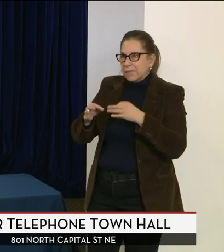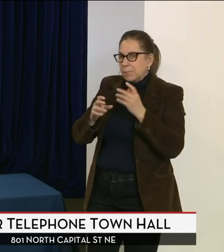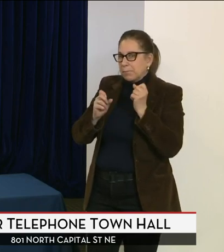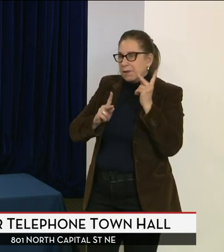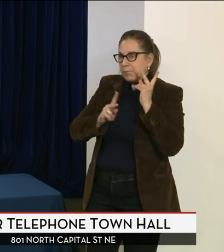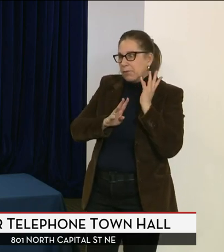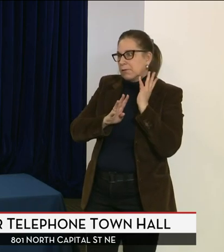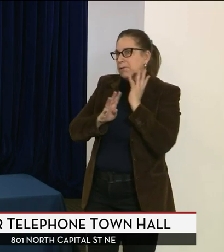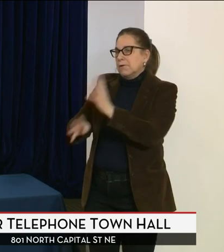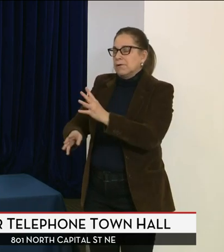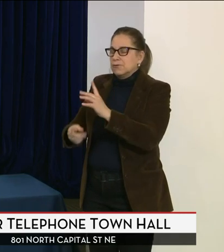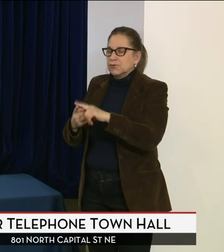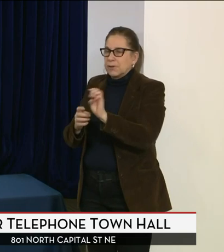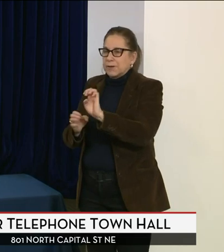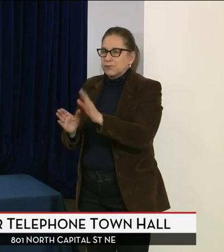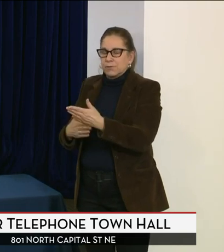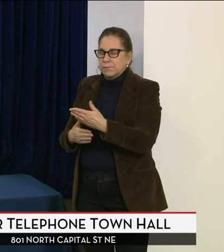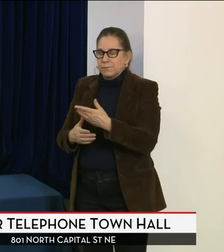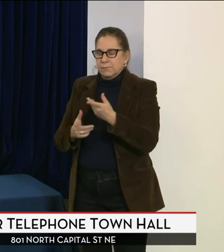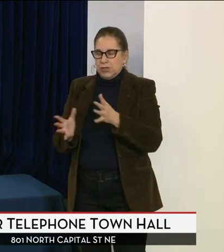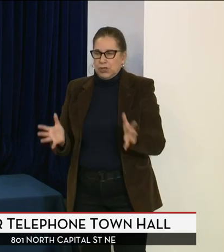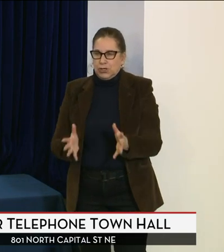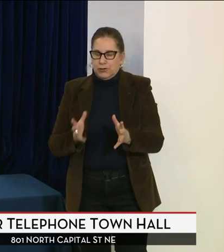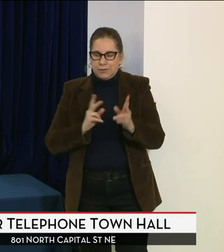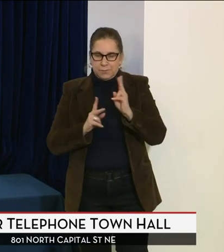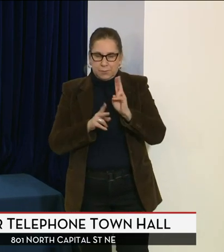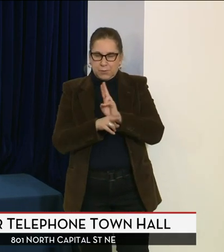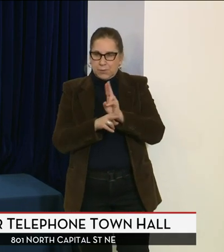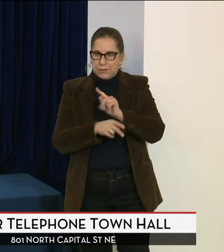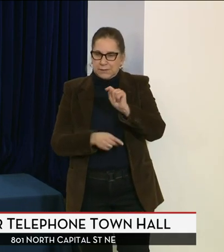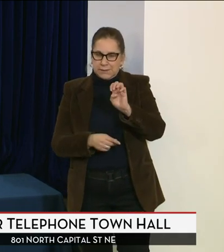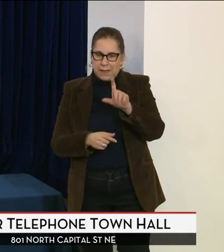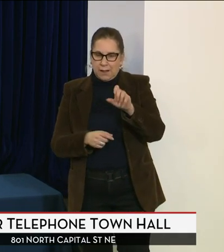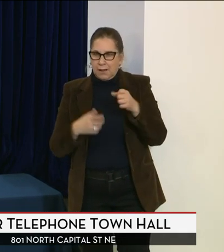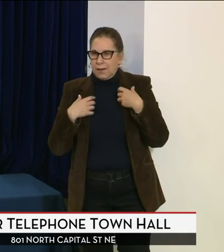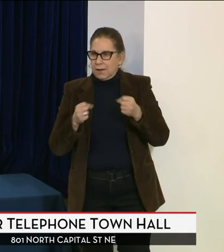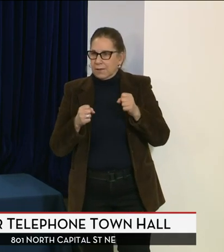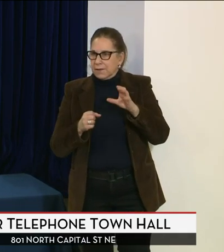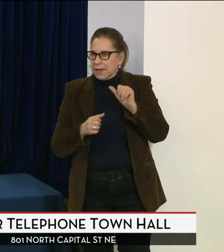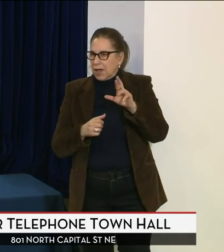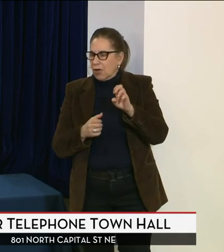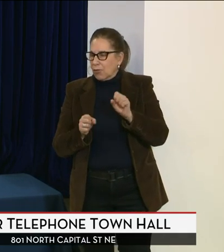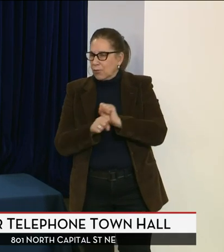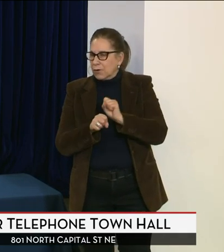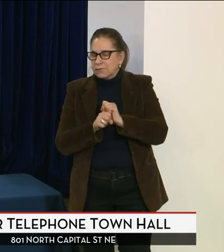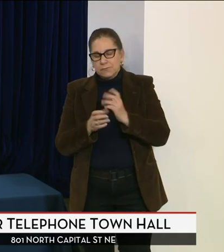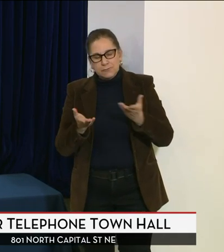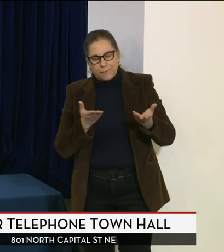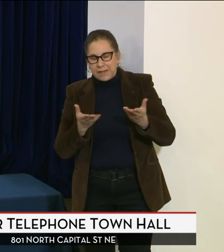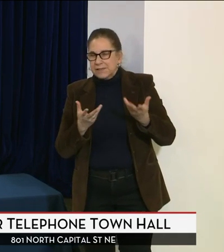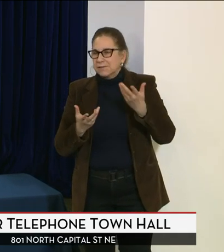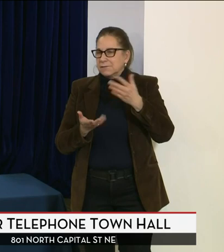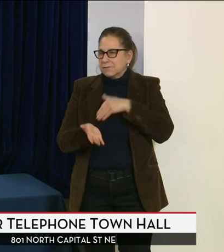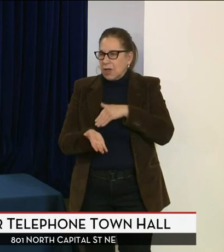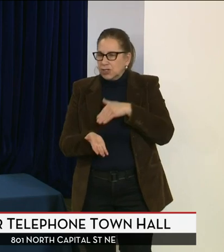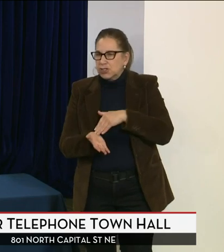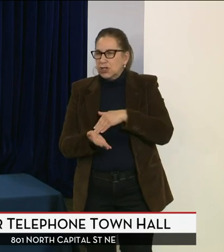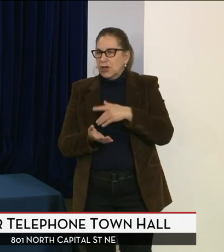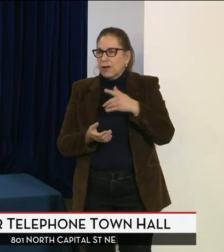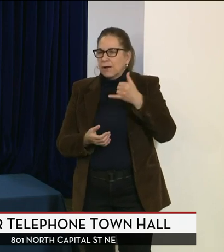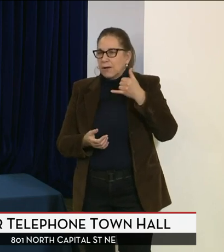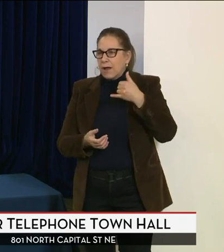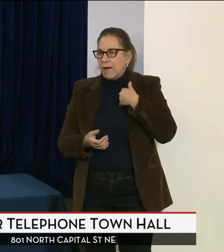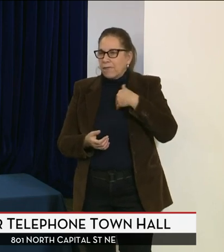looking at other ways to use parts of their healthcare facilities for intensive care services or ventilator